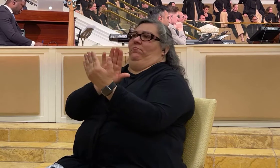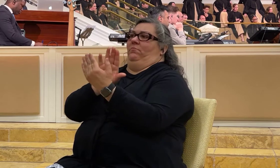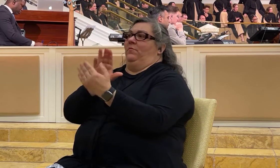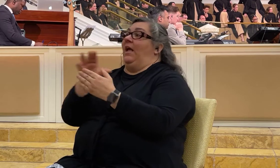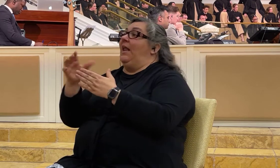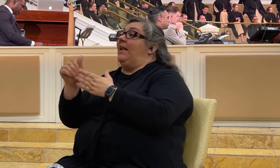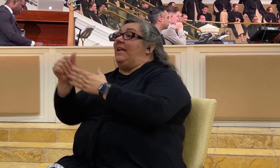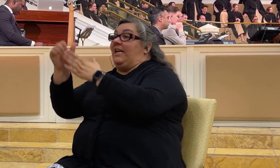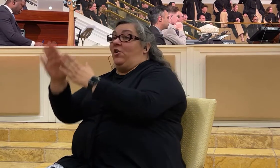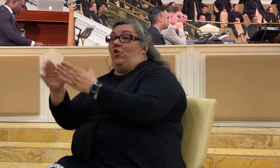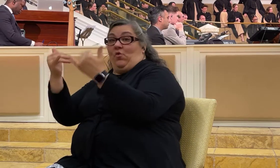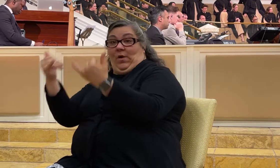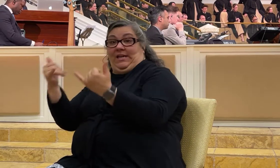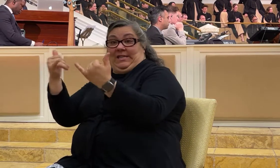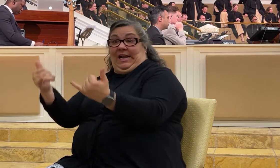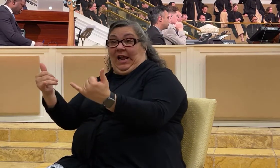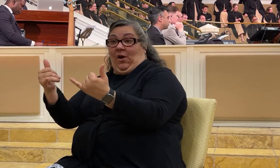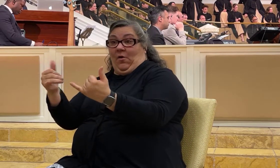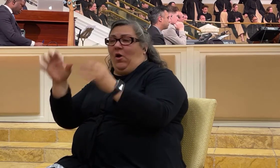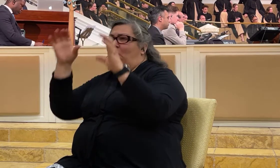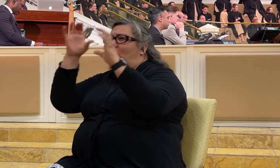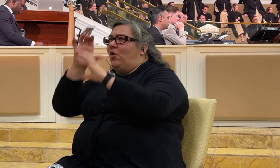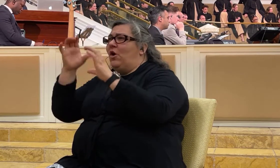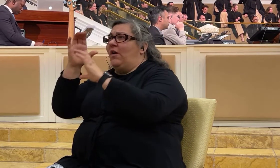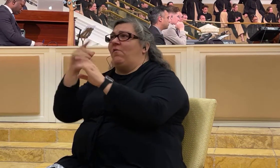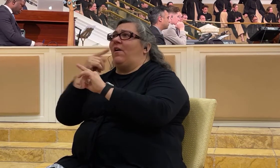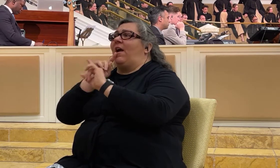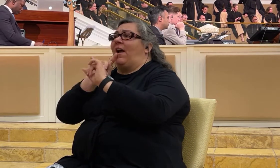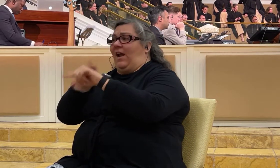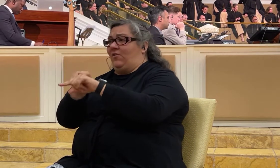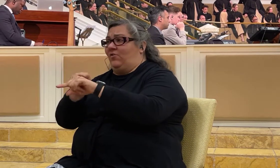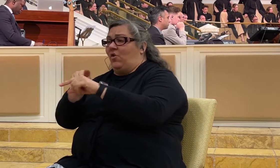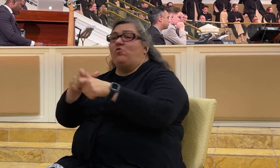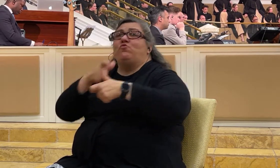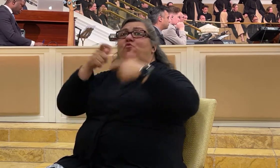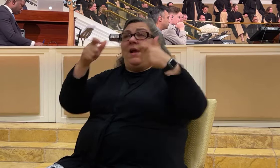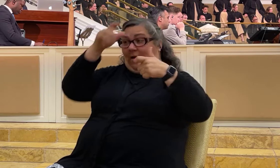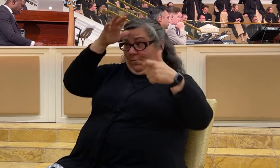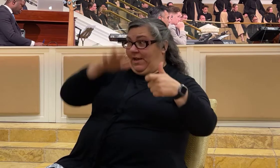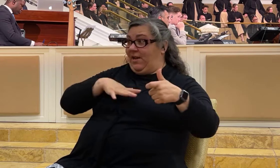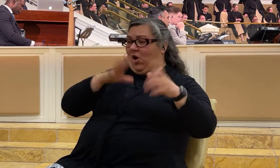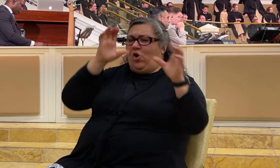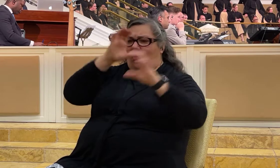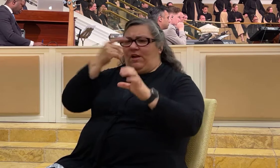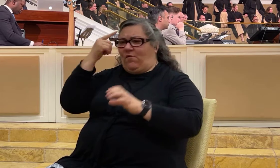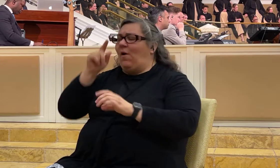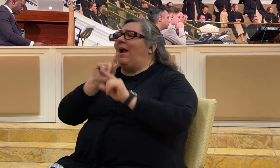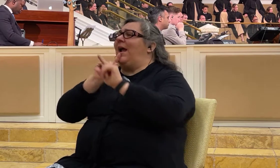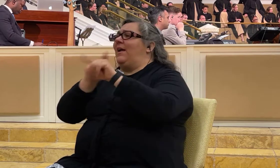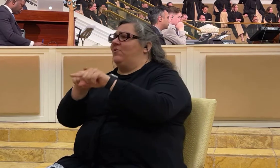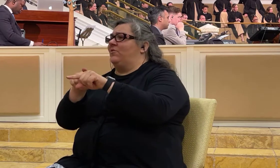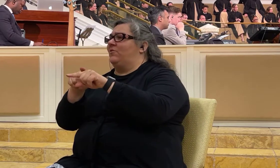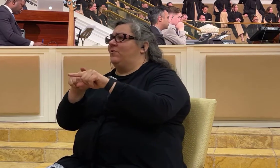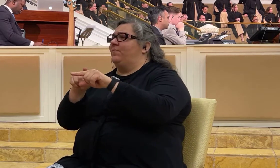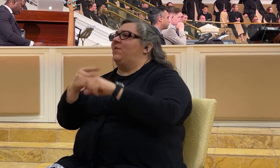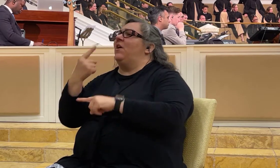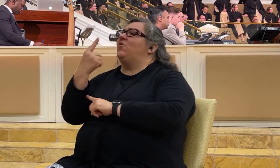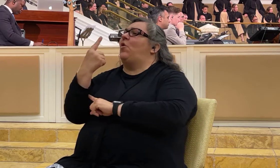are looking for answers, and even great men are looking for answers. So with that said, I want to read